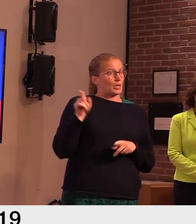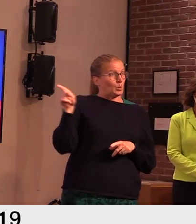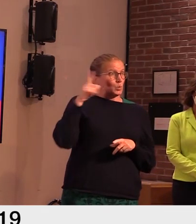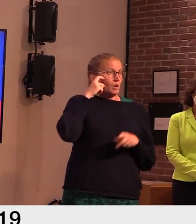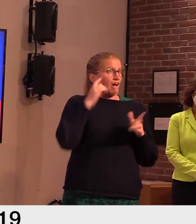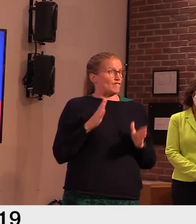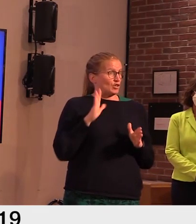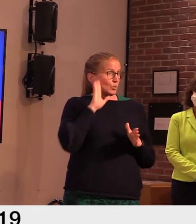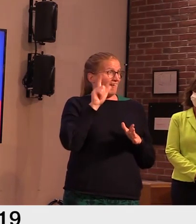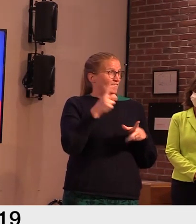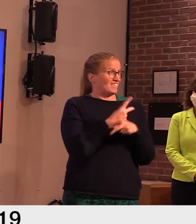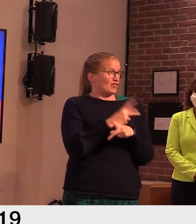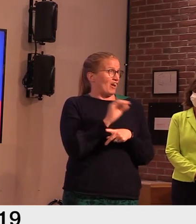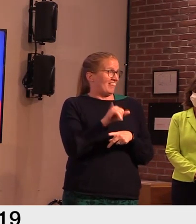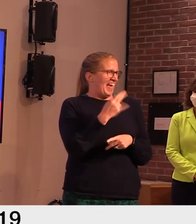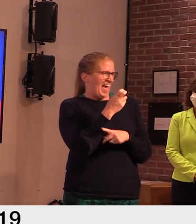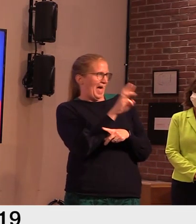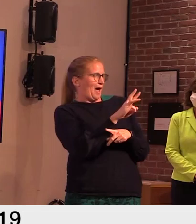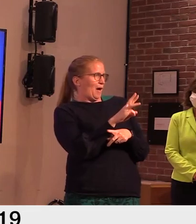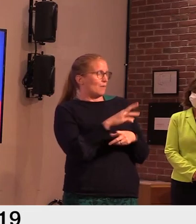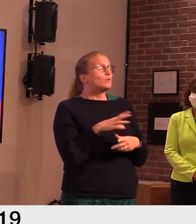that?